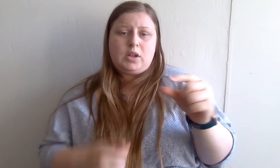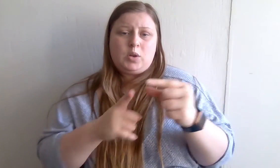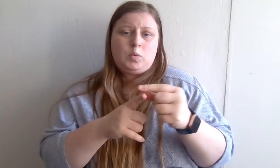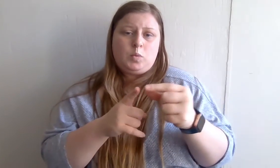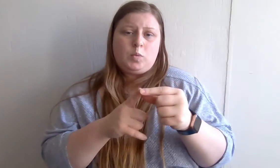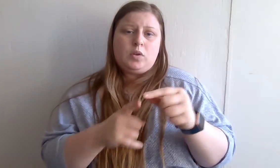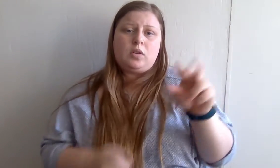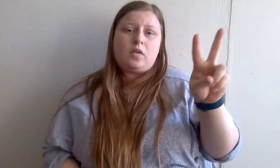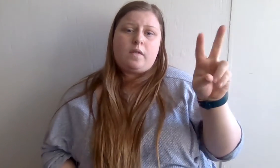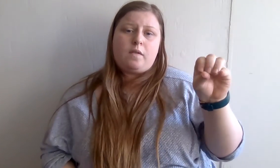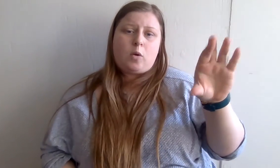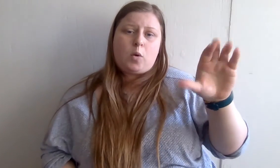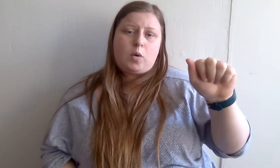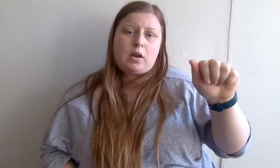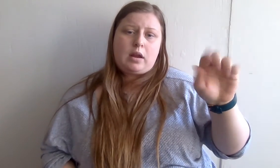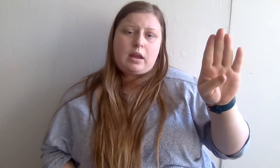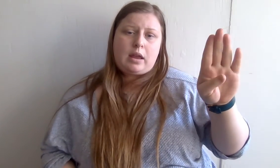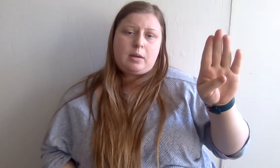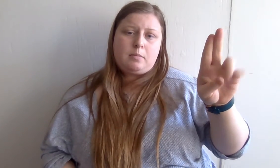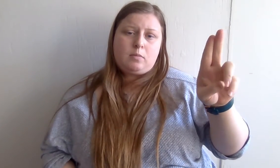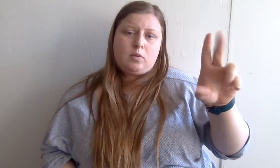They also have